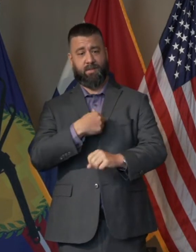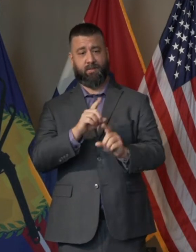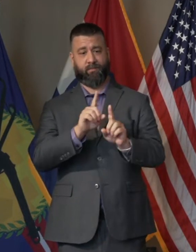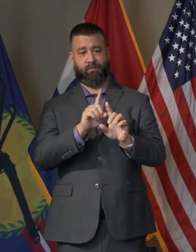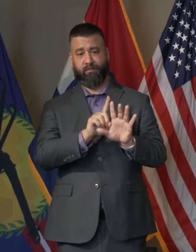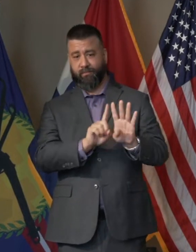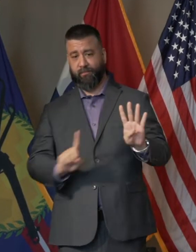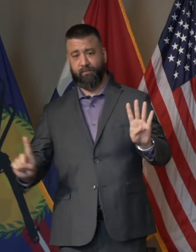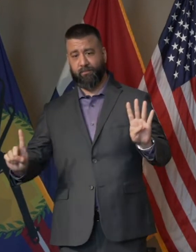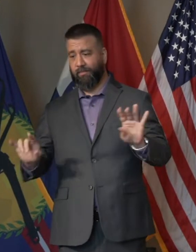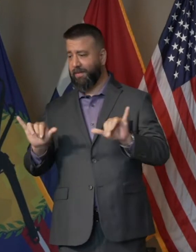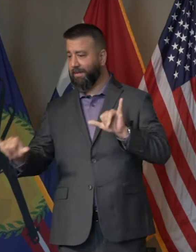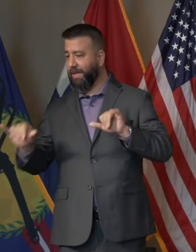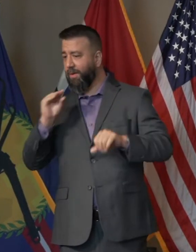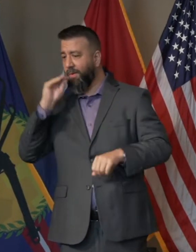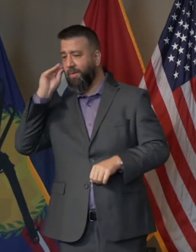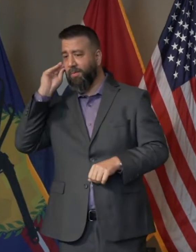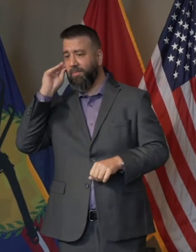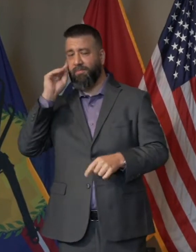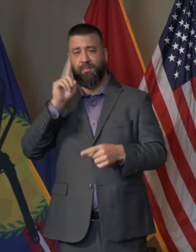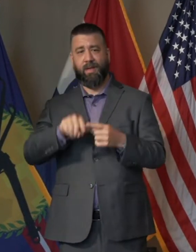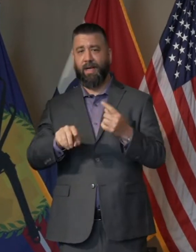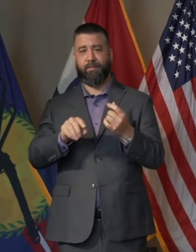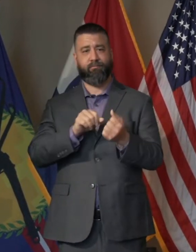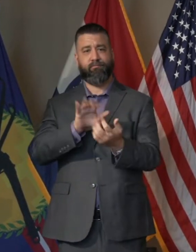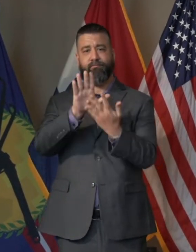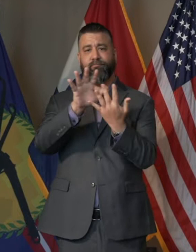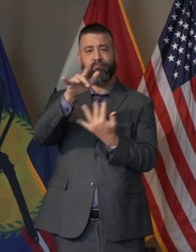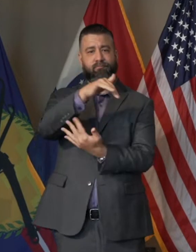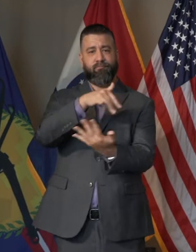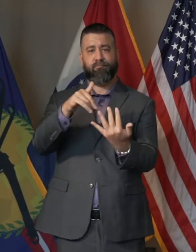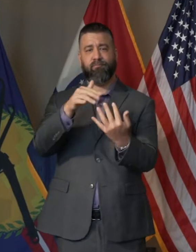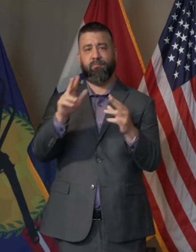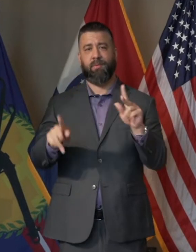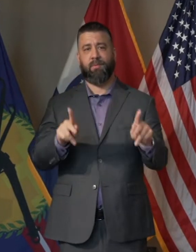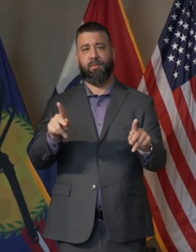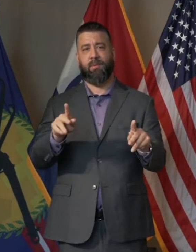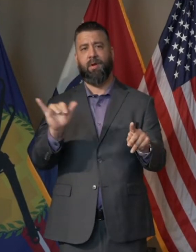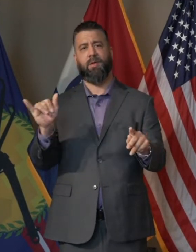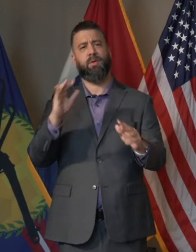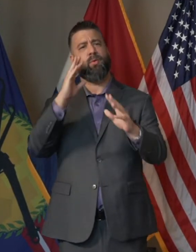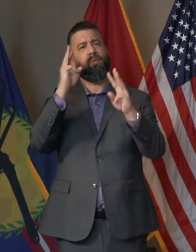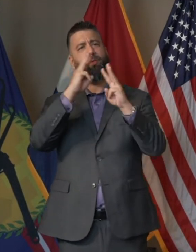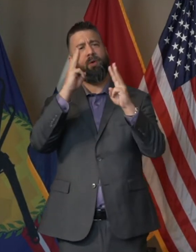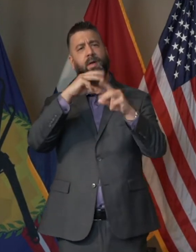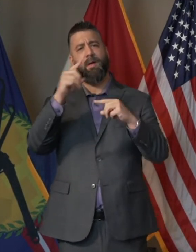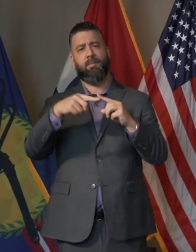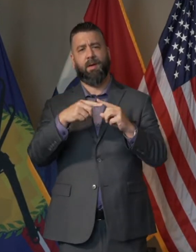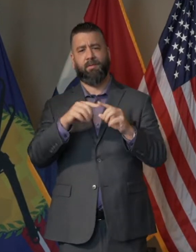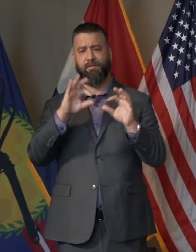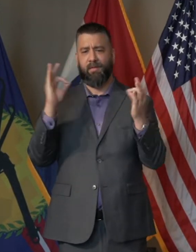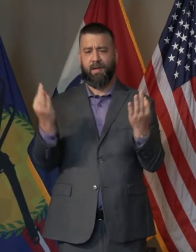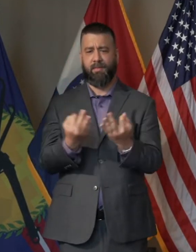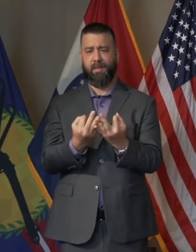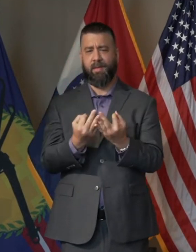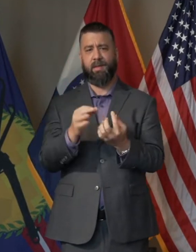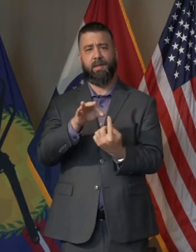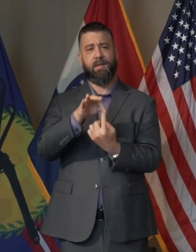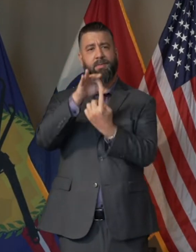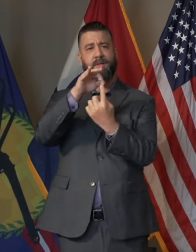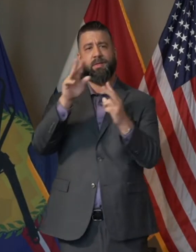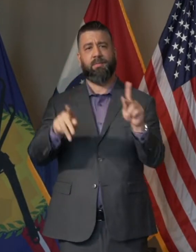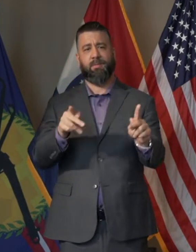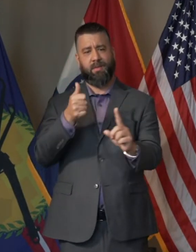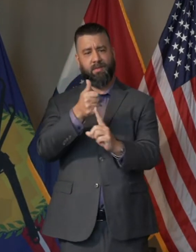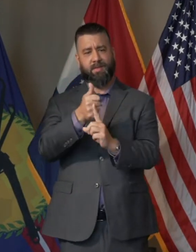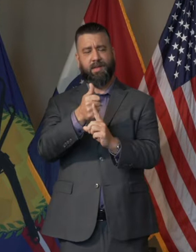It's forced us to limit our contact with others, and also to worry about our loved ones, especially those who are most vulnerable with